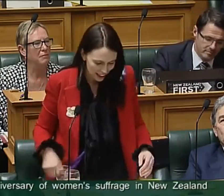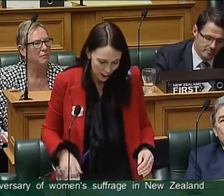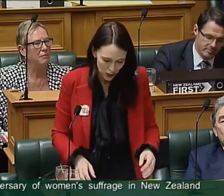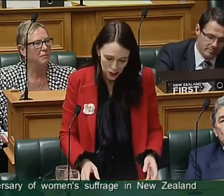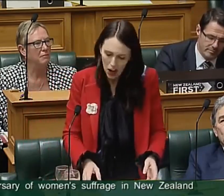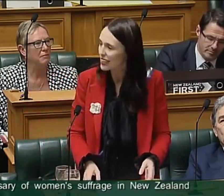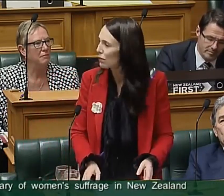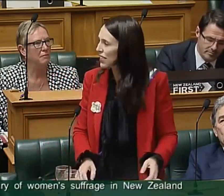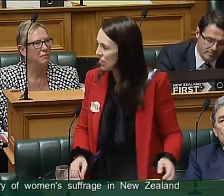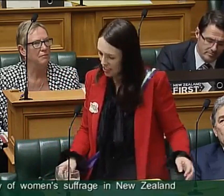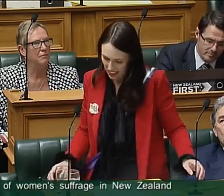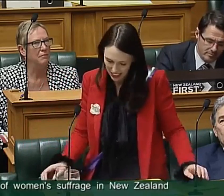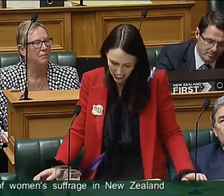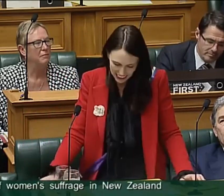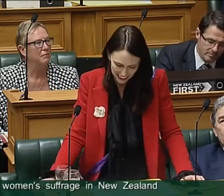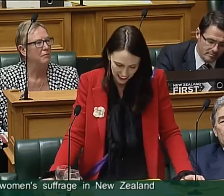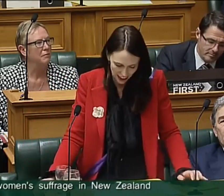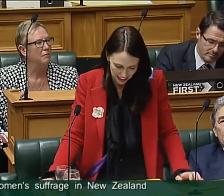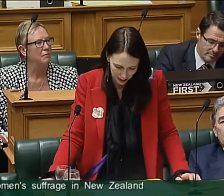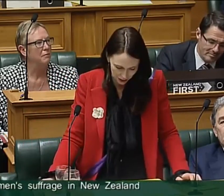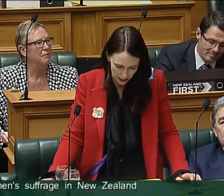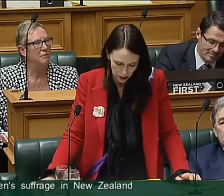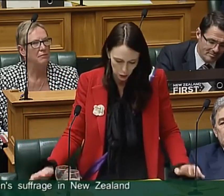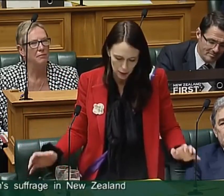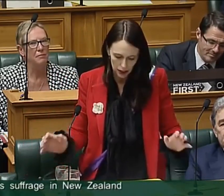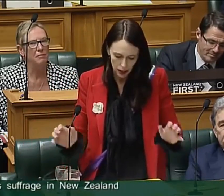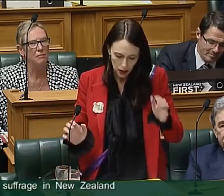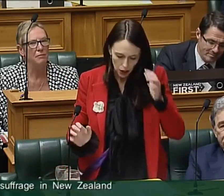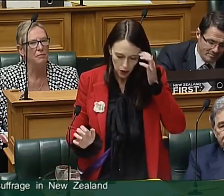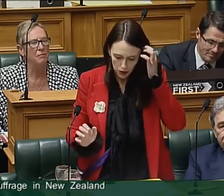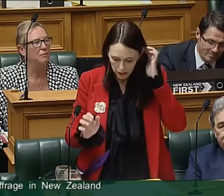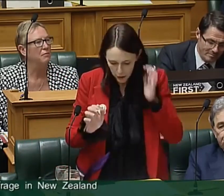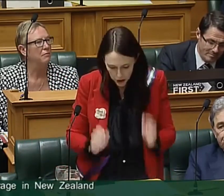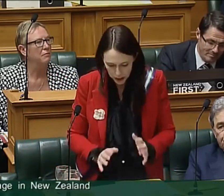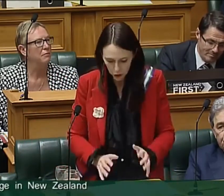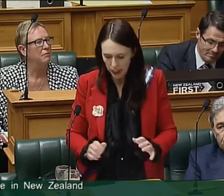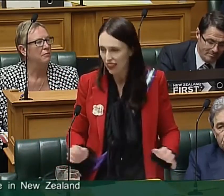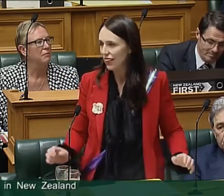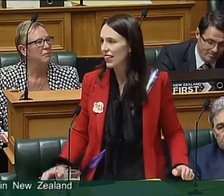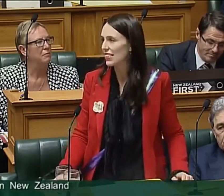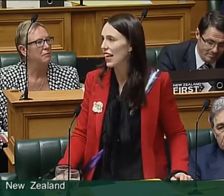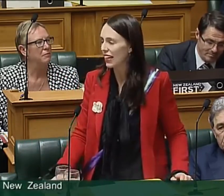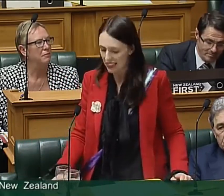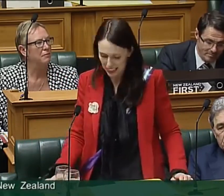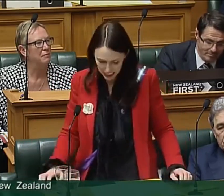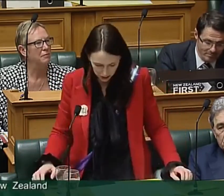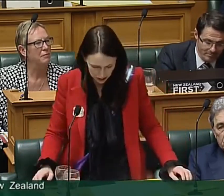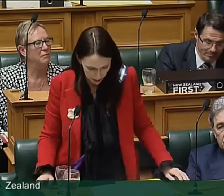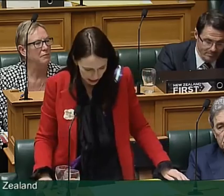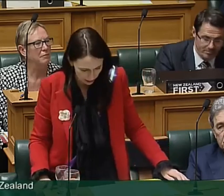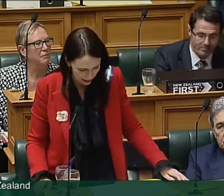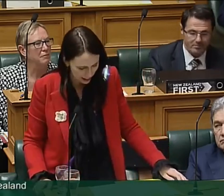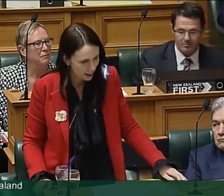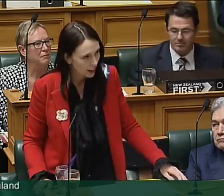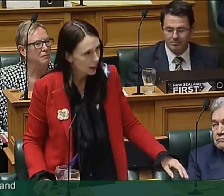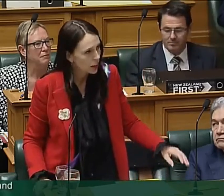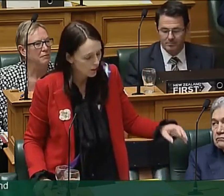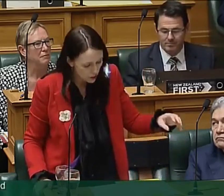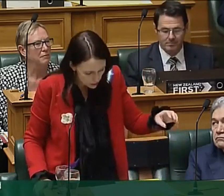women who signed the petition in 1893, to the women who were the first 40 years later to enter into